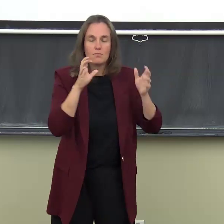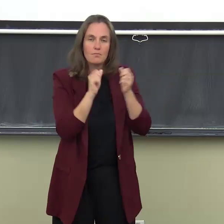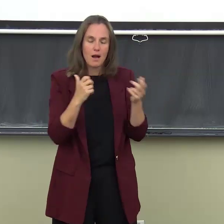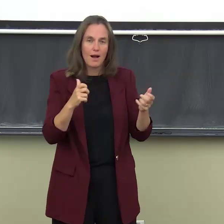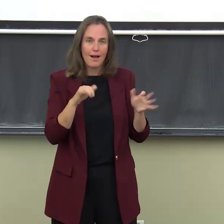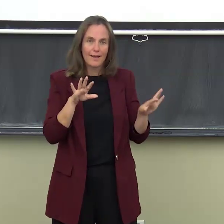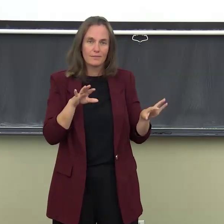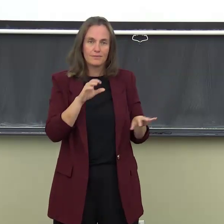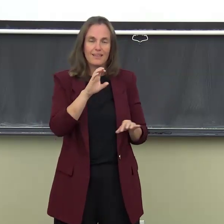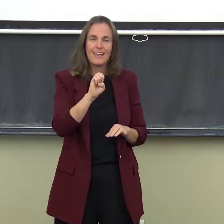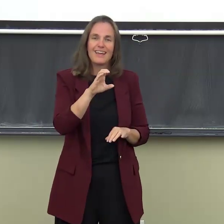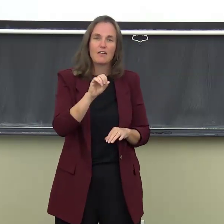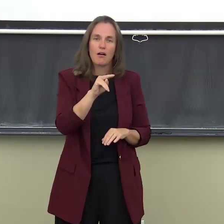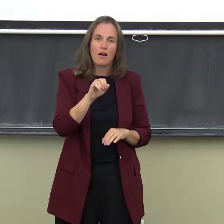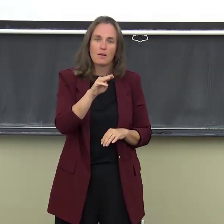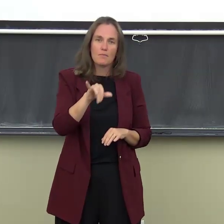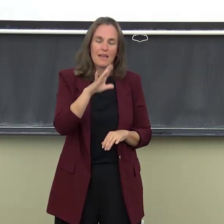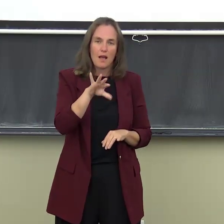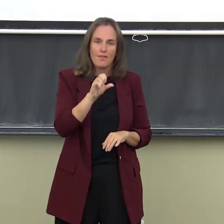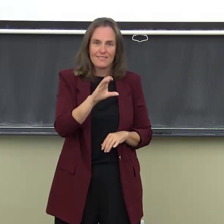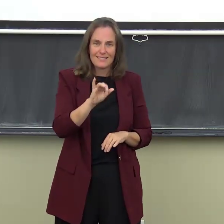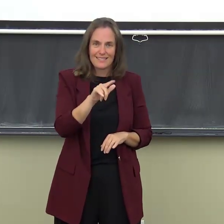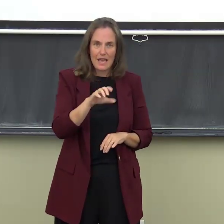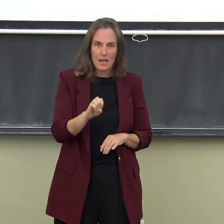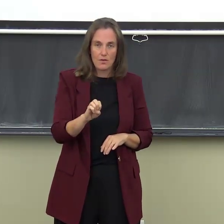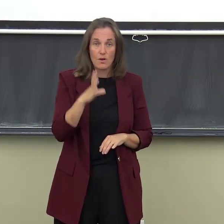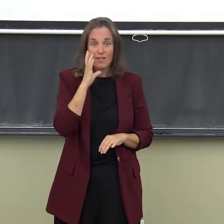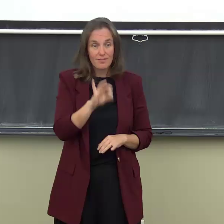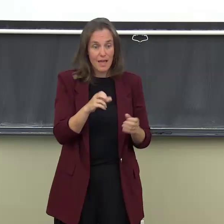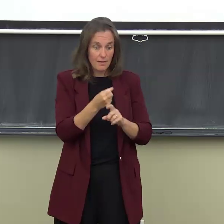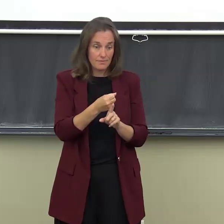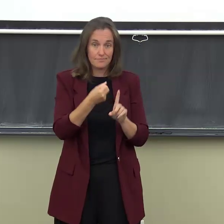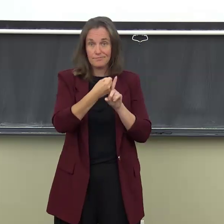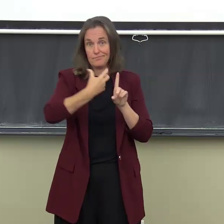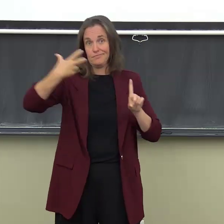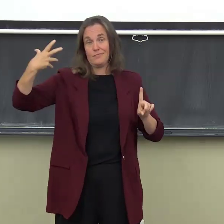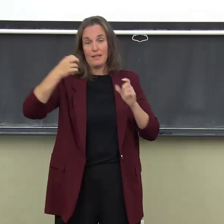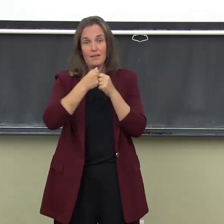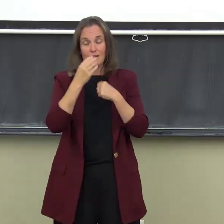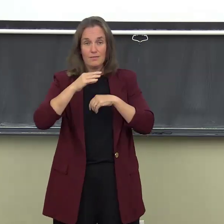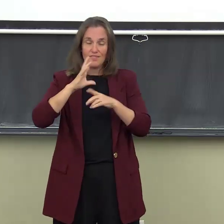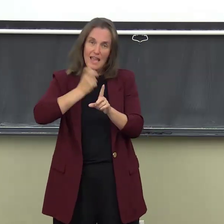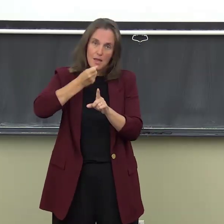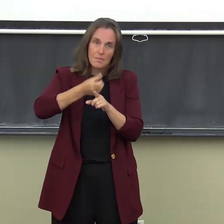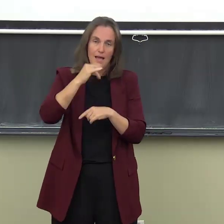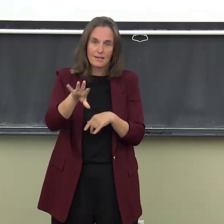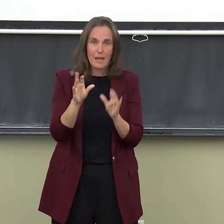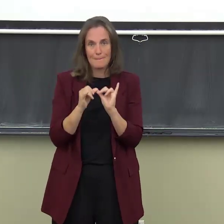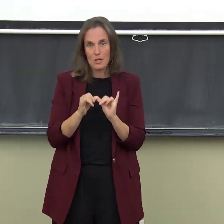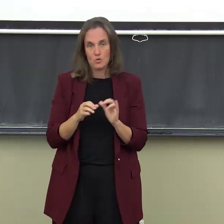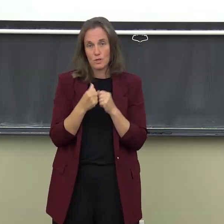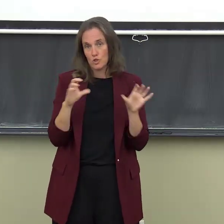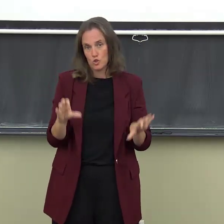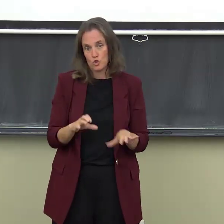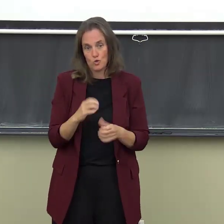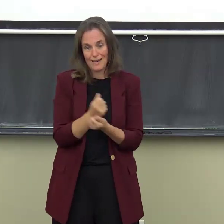scale. And that whole scaling and impact metric that is required to do anything in this space, I